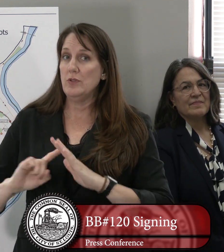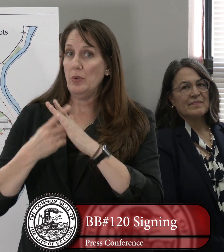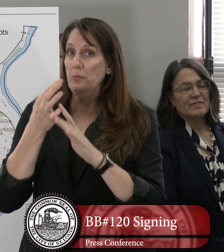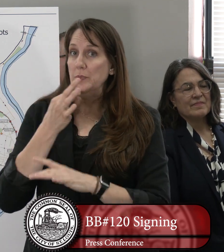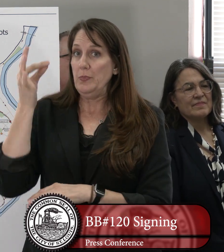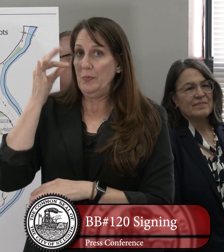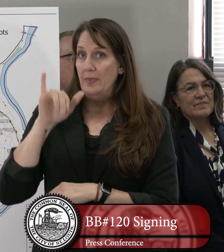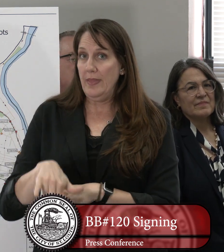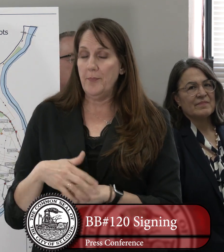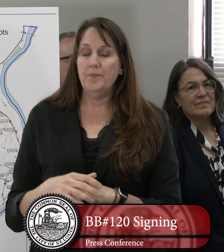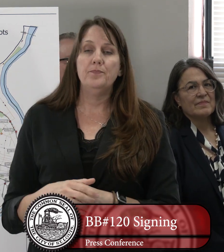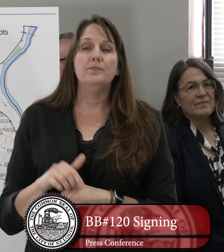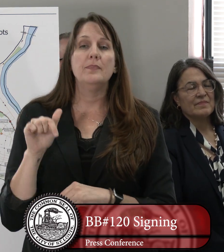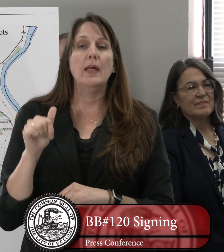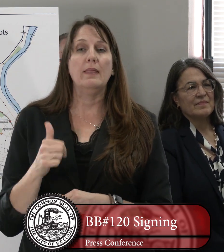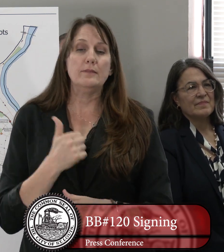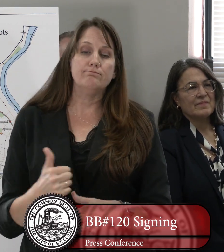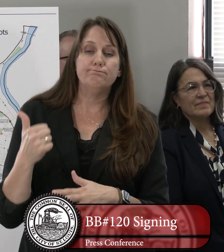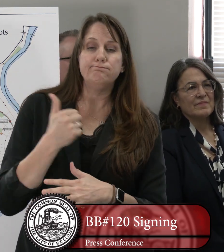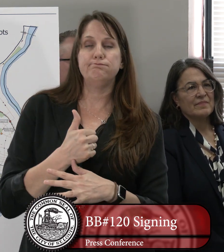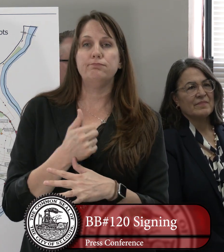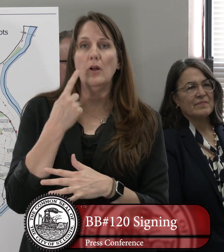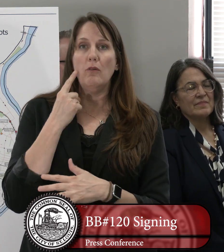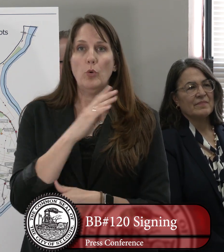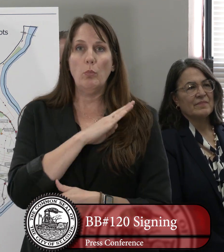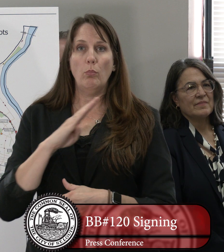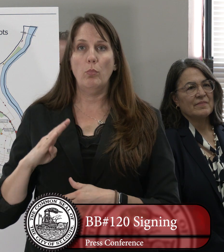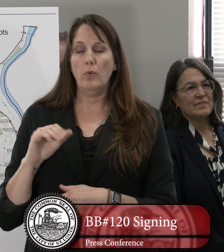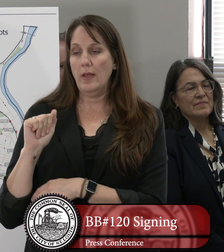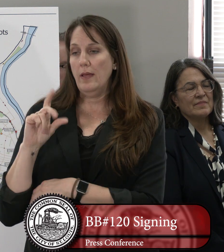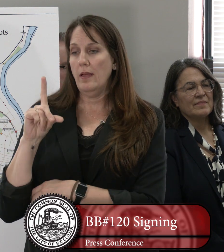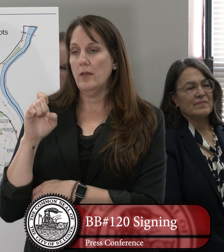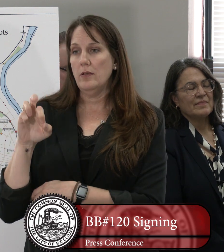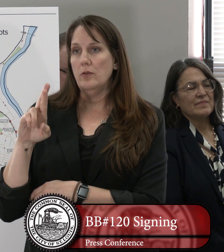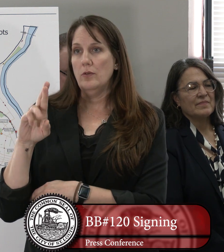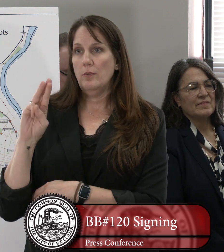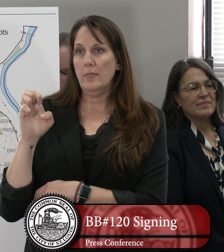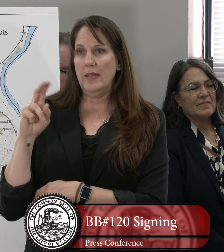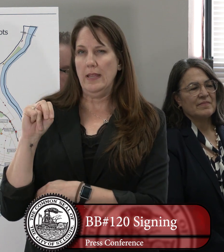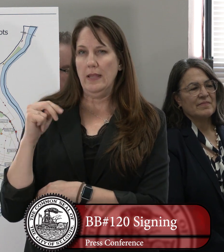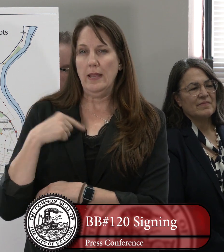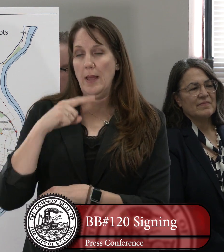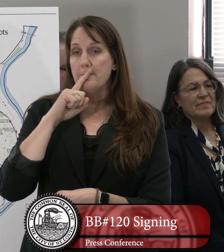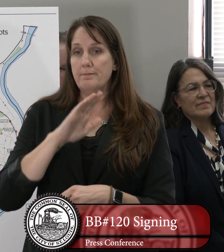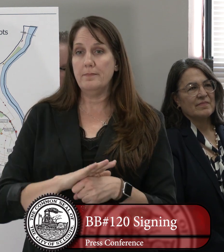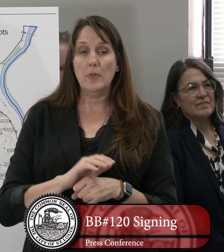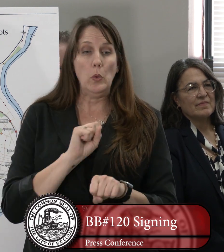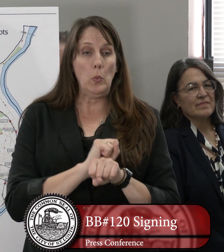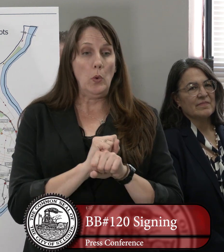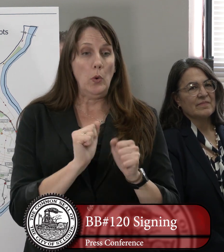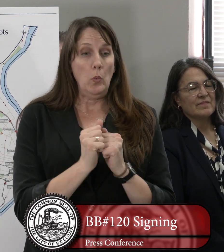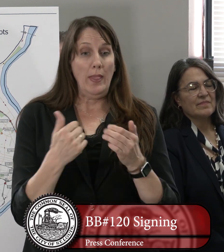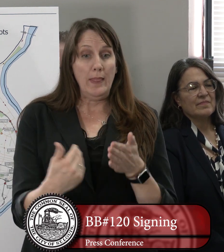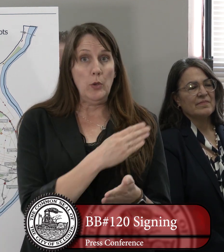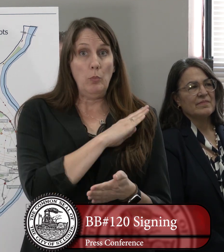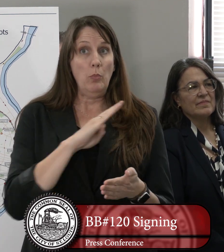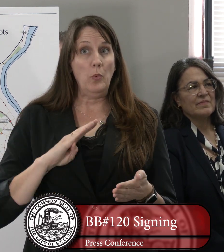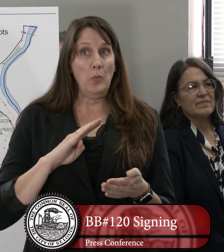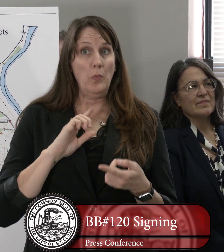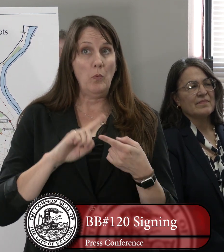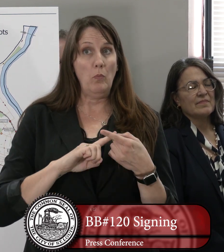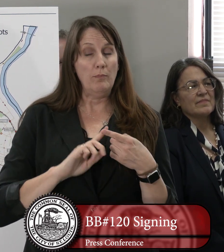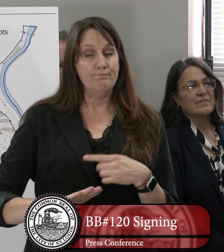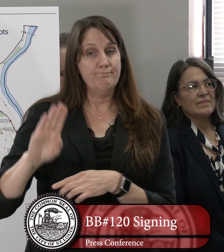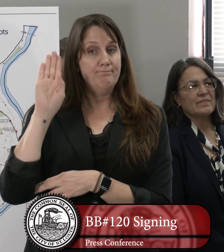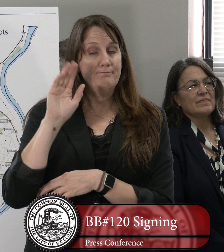sooner. And this is the top priority of the Board of Aldermen, and I'm committed to working with both the new board when it is sworn in April